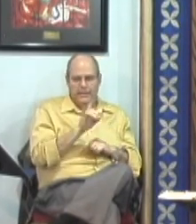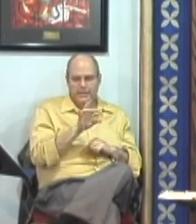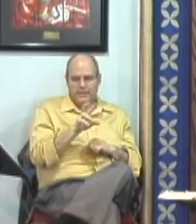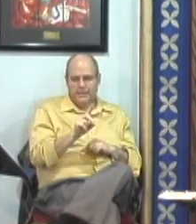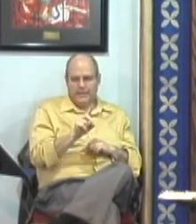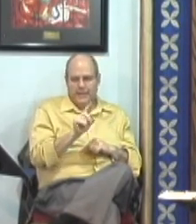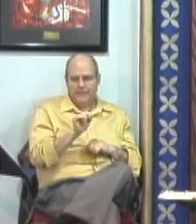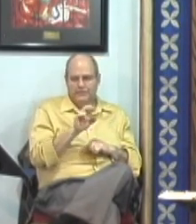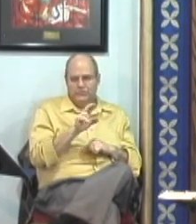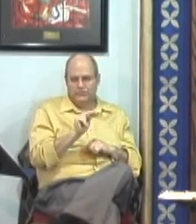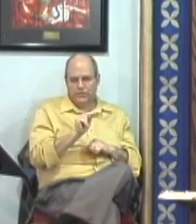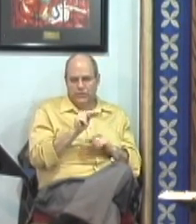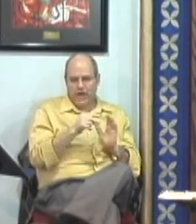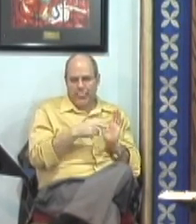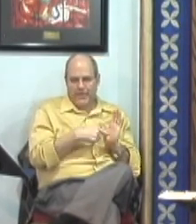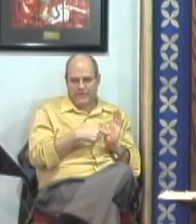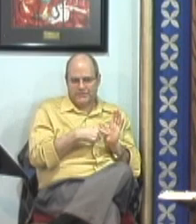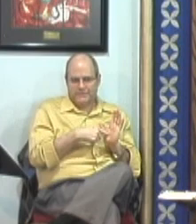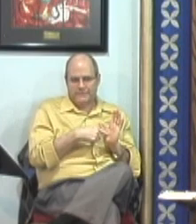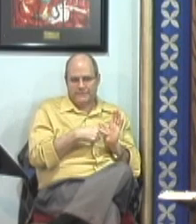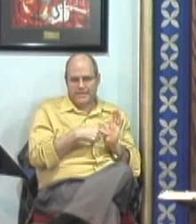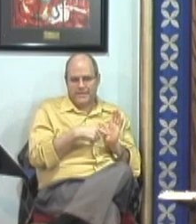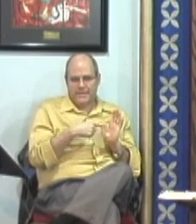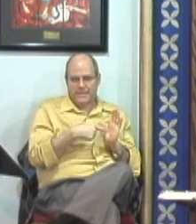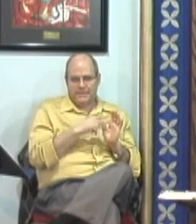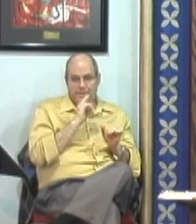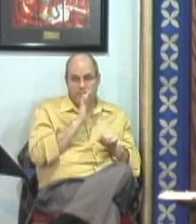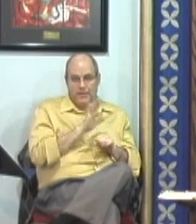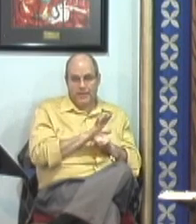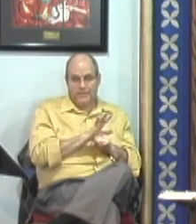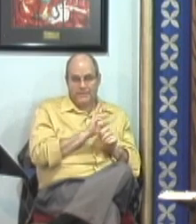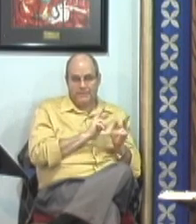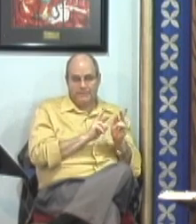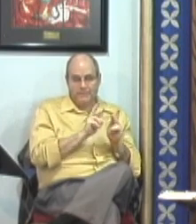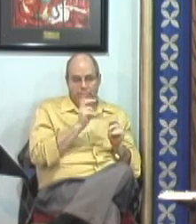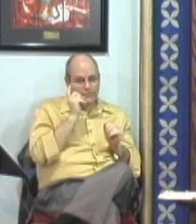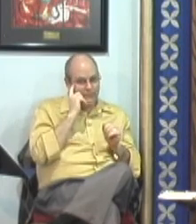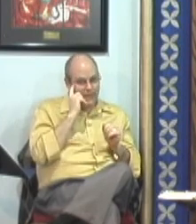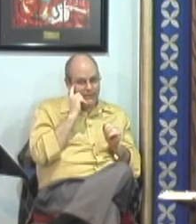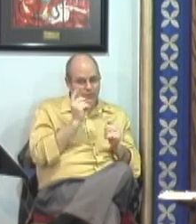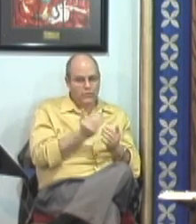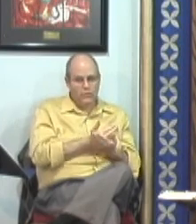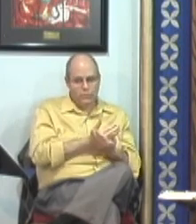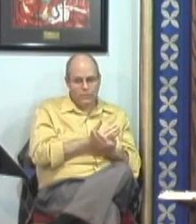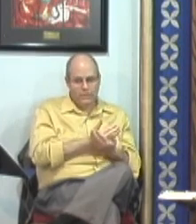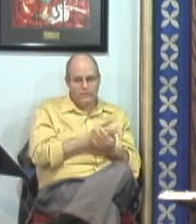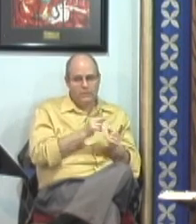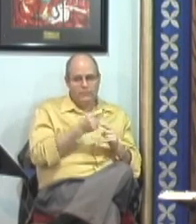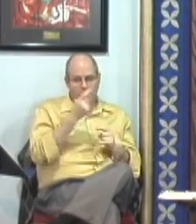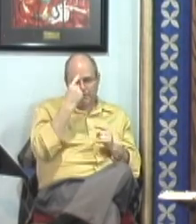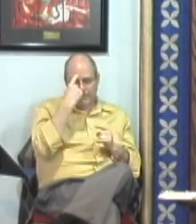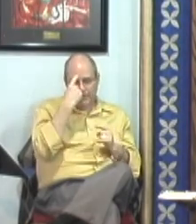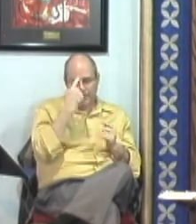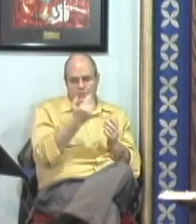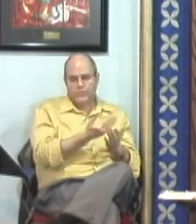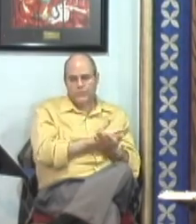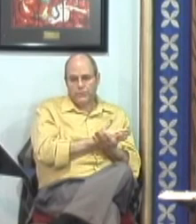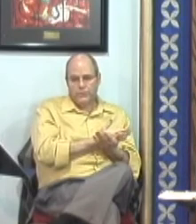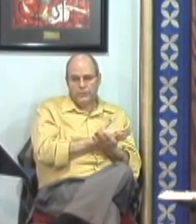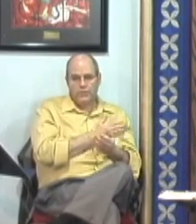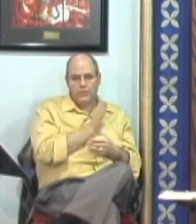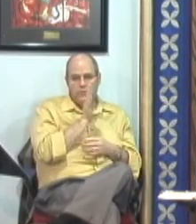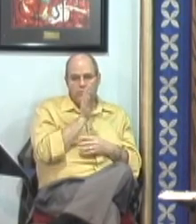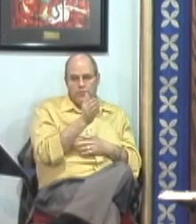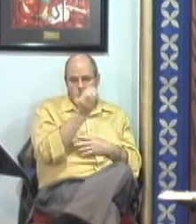on this because I think he did a wonderful job in it. This is the promise for those whose minds are renewed. When our minds are renewed, we